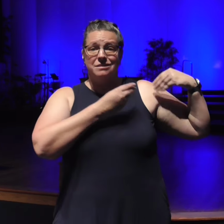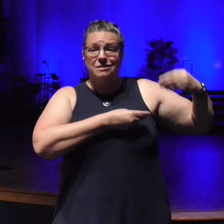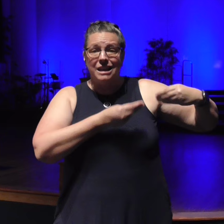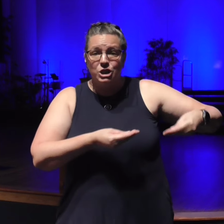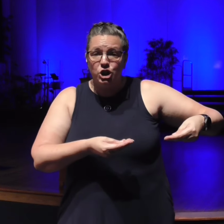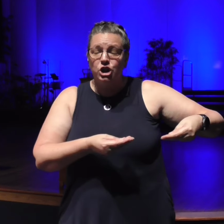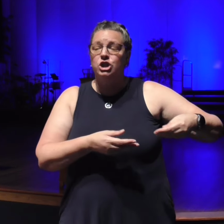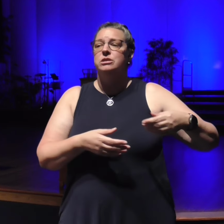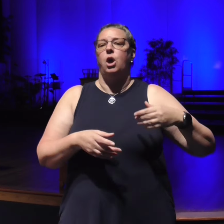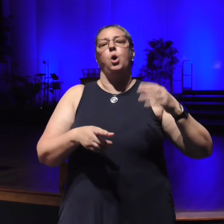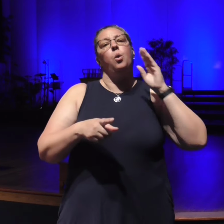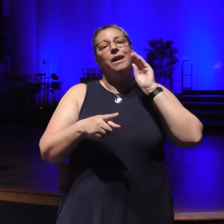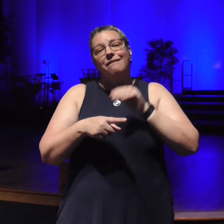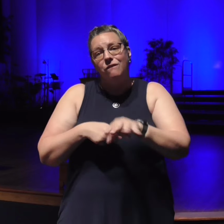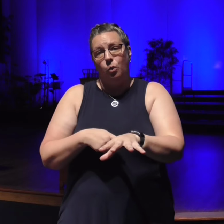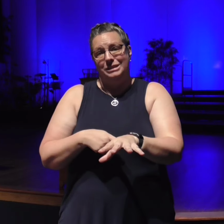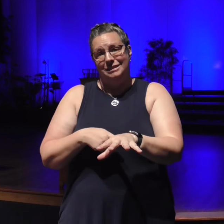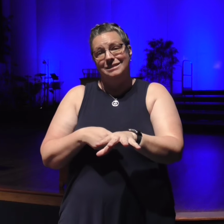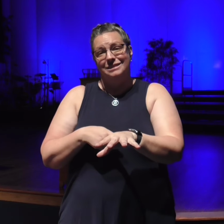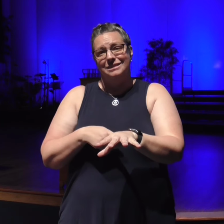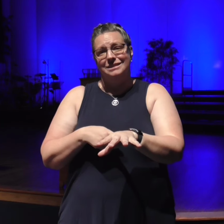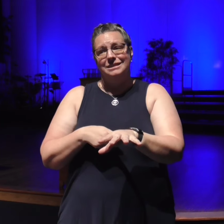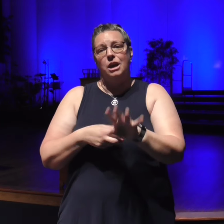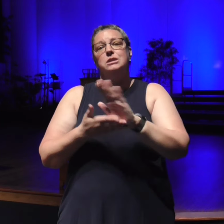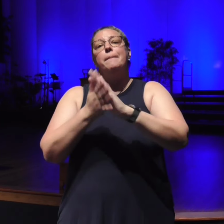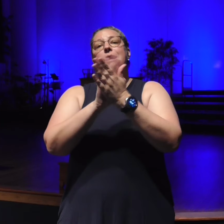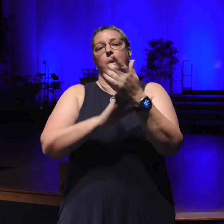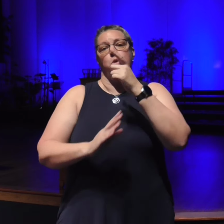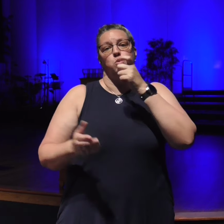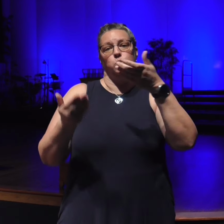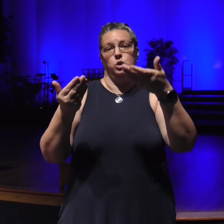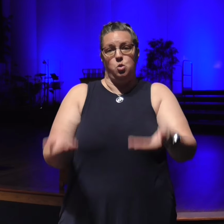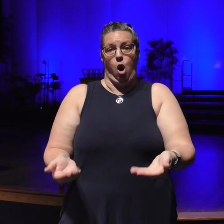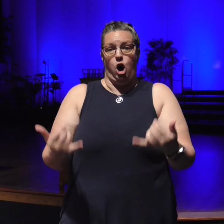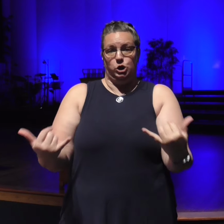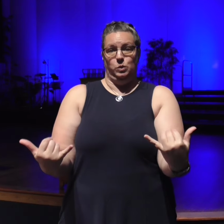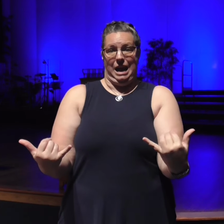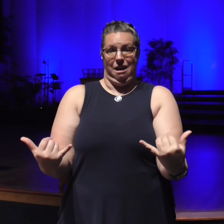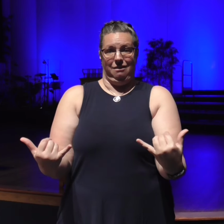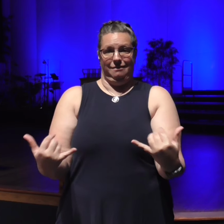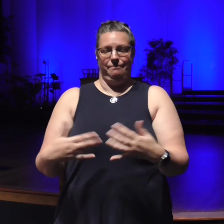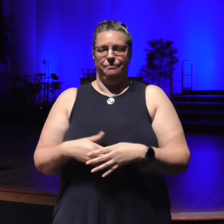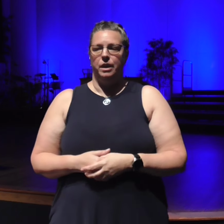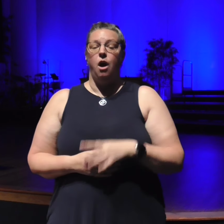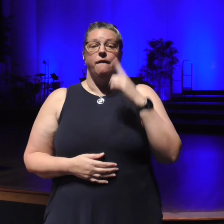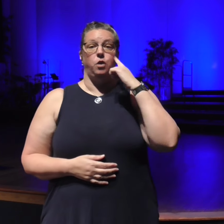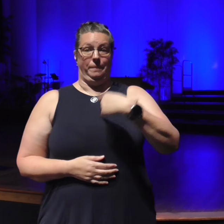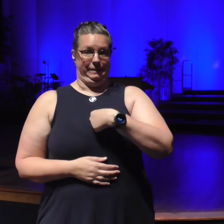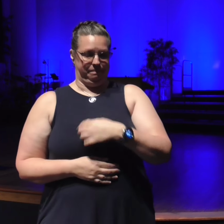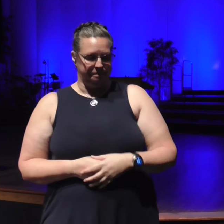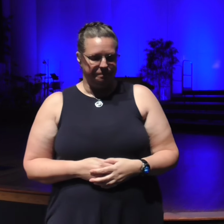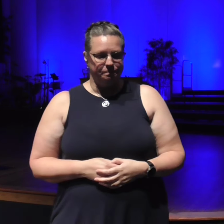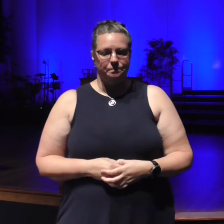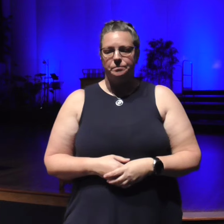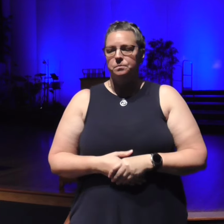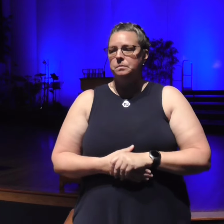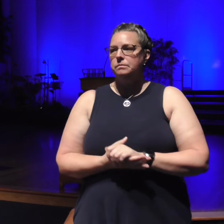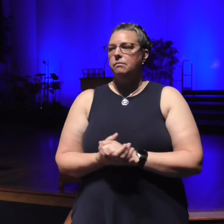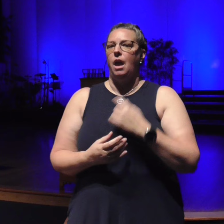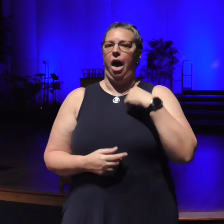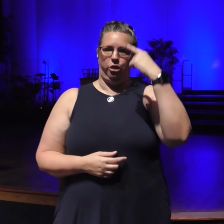who influenced you to be who you are today. And so for me,